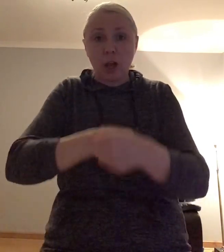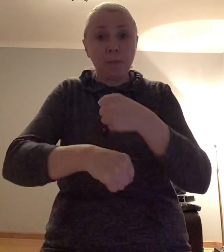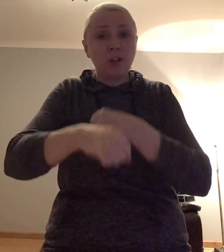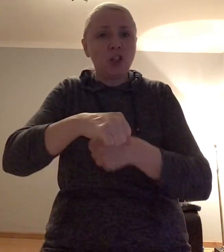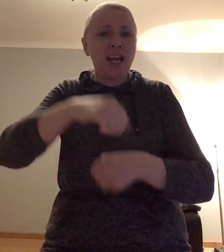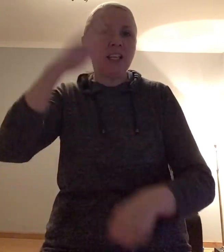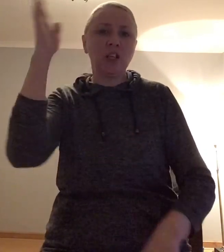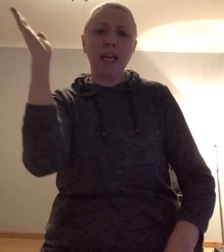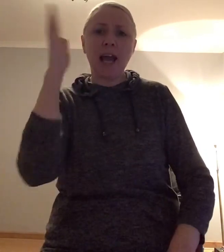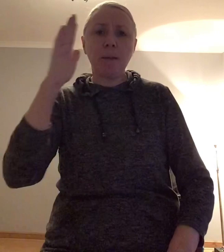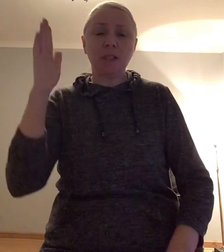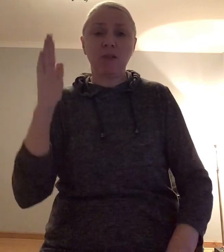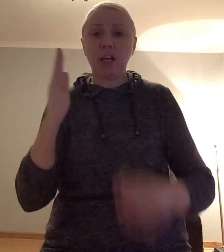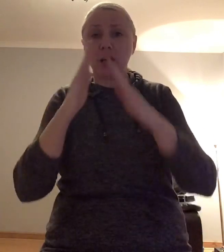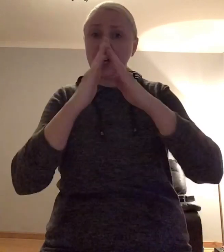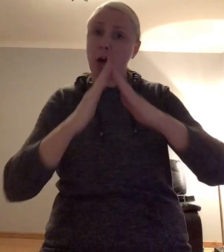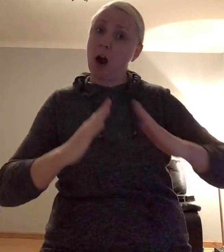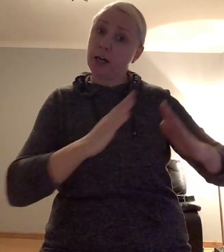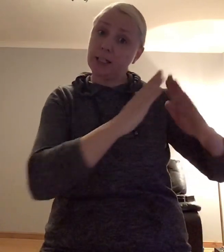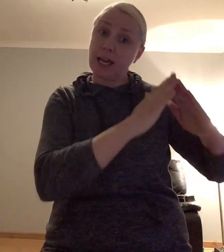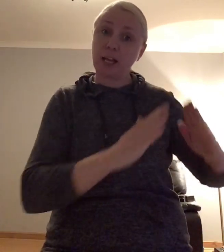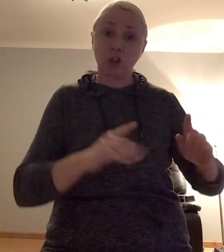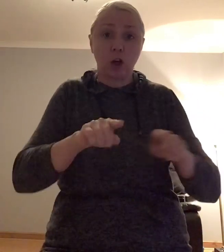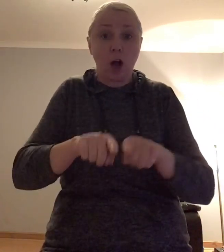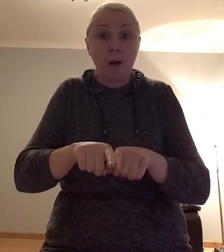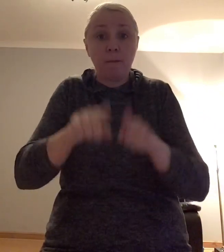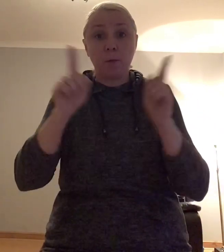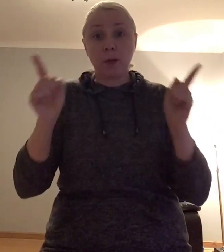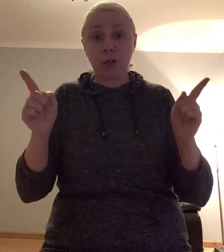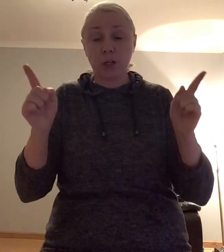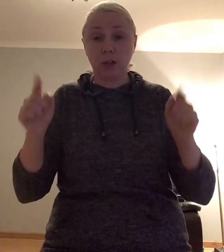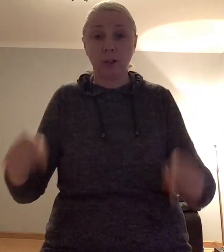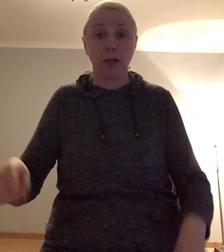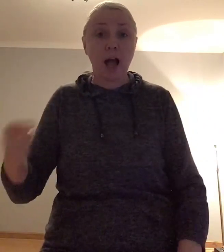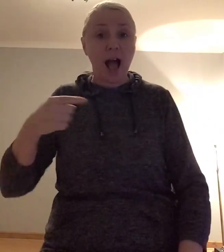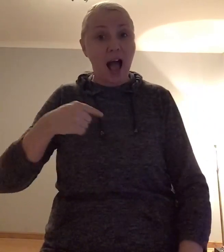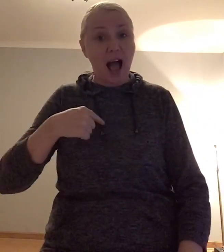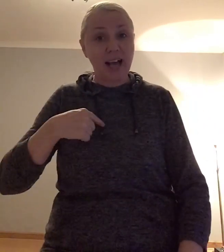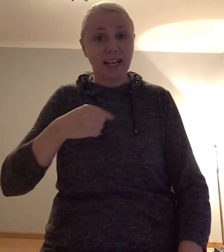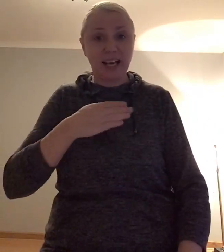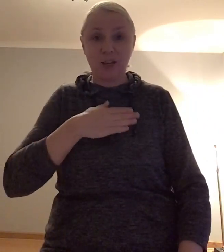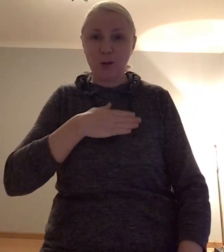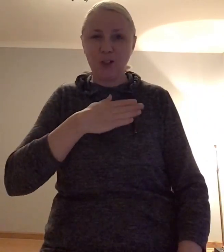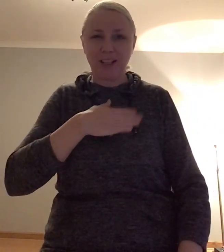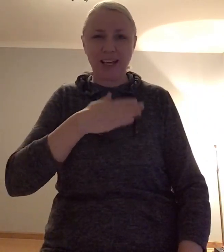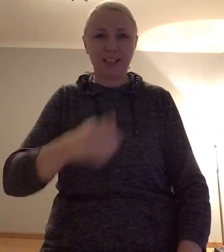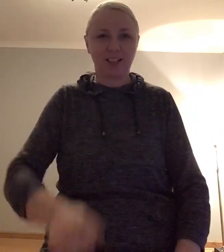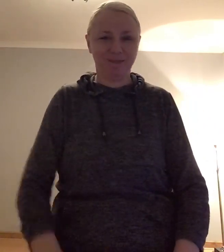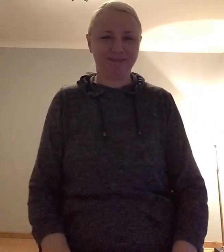Something's changed in the atmosphere, architecture unfamiliar. I could get used to this.